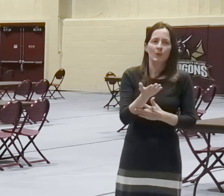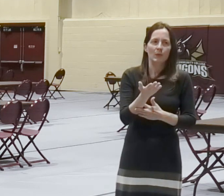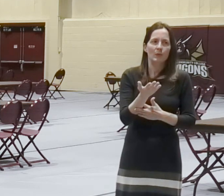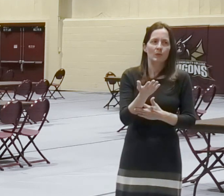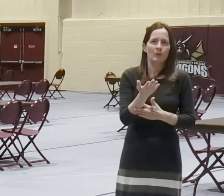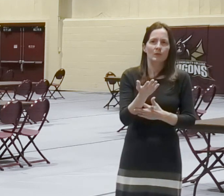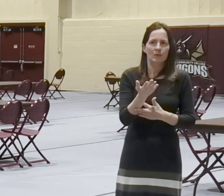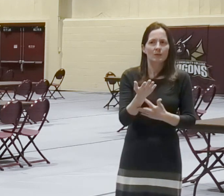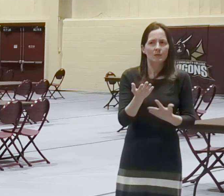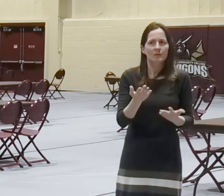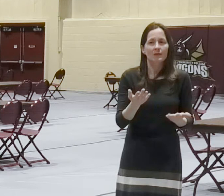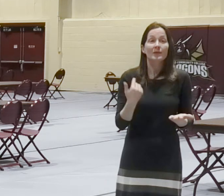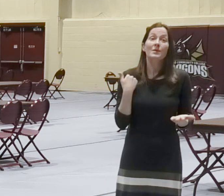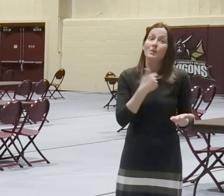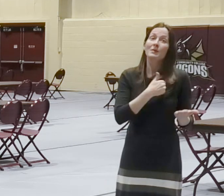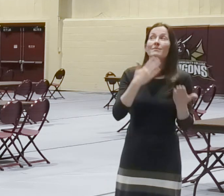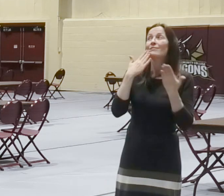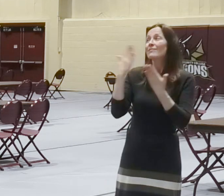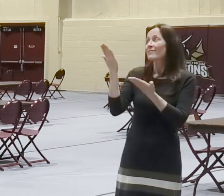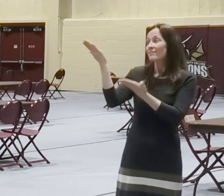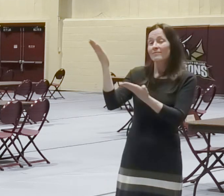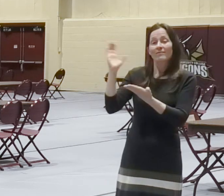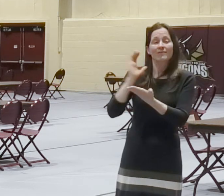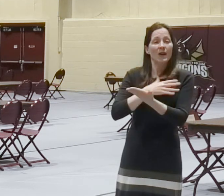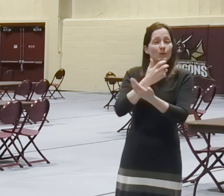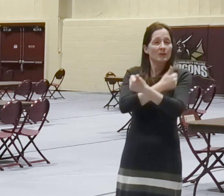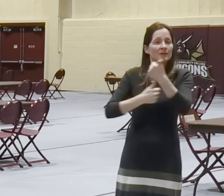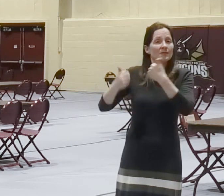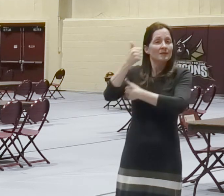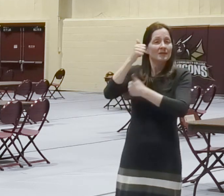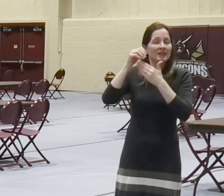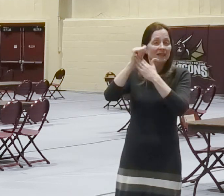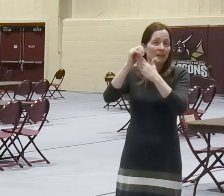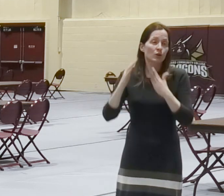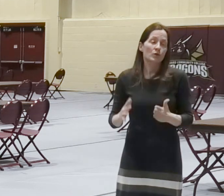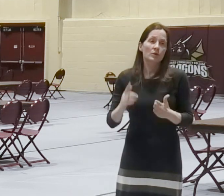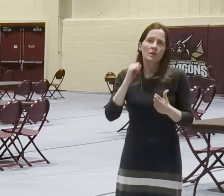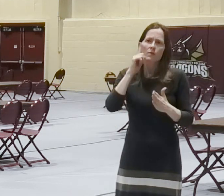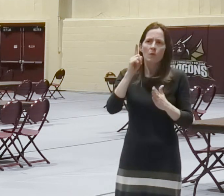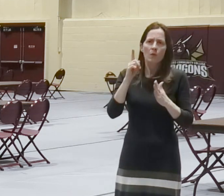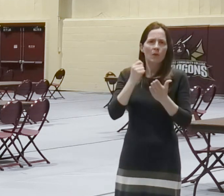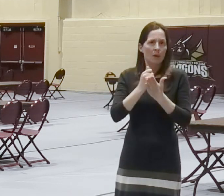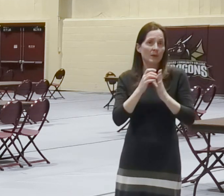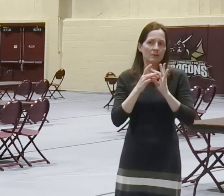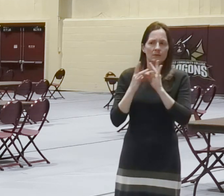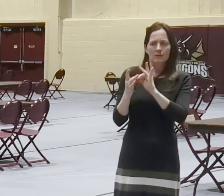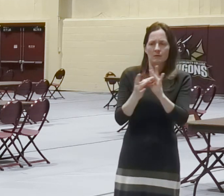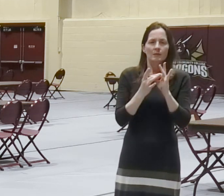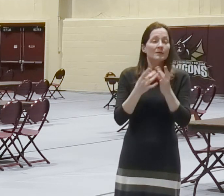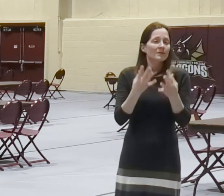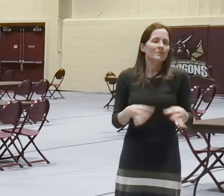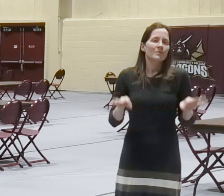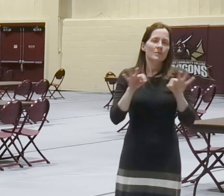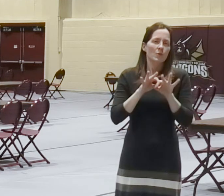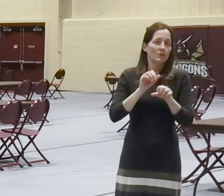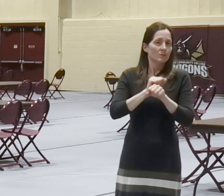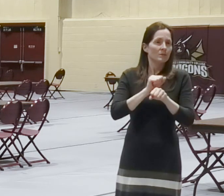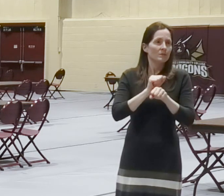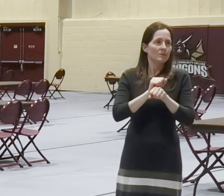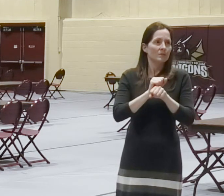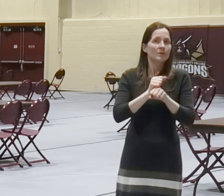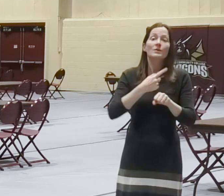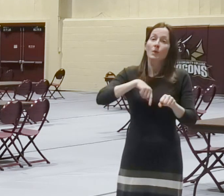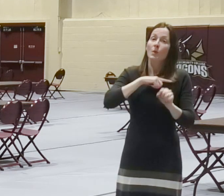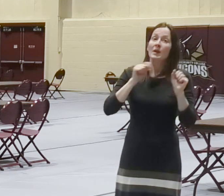to our leadership for coordinating this important effort so that we can help each of